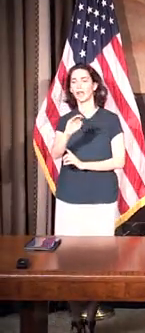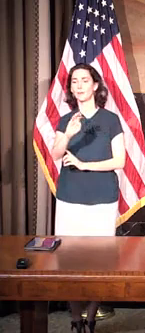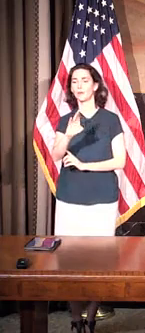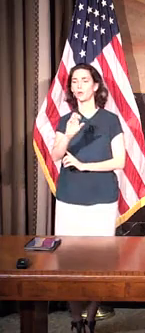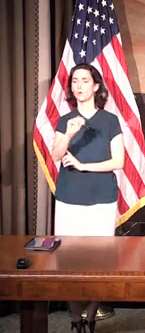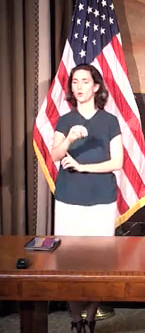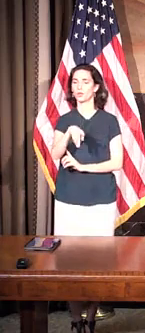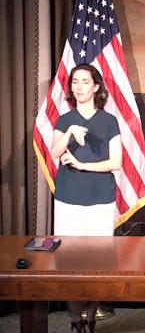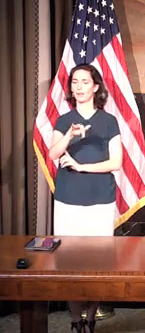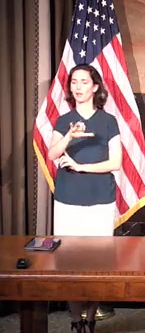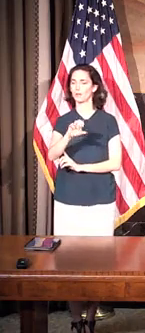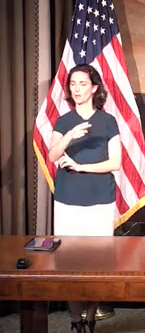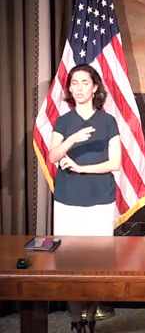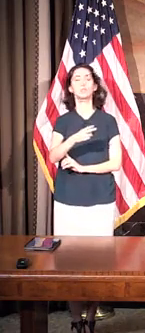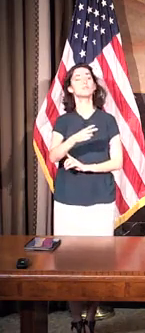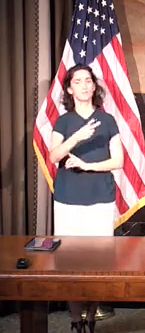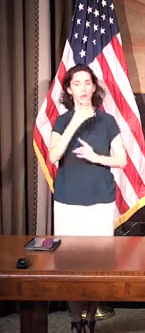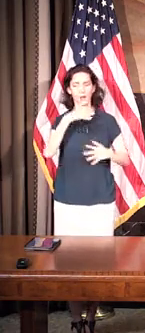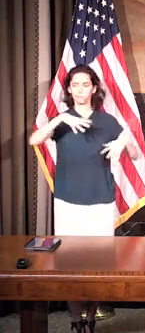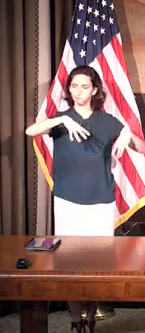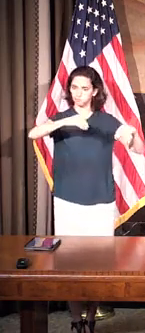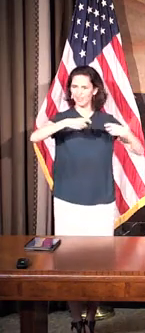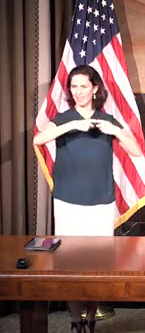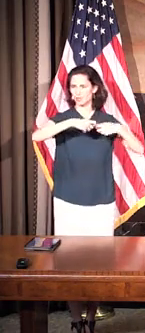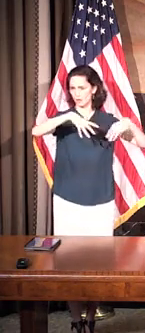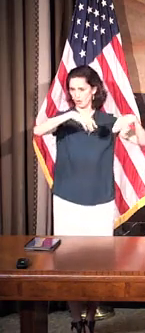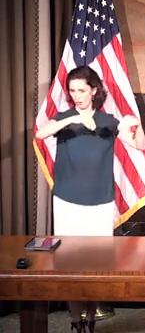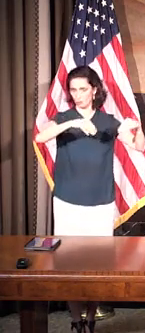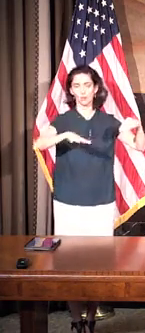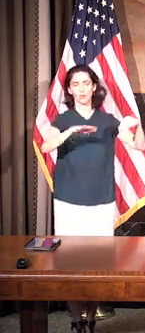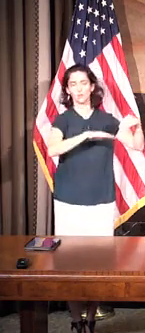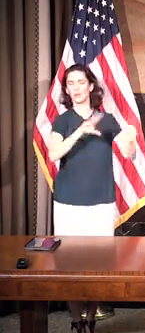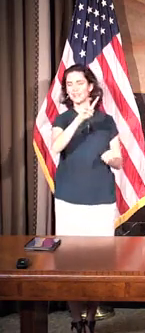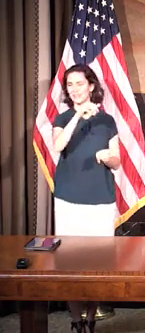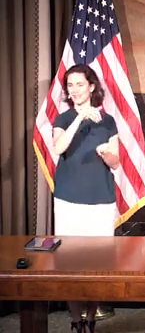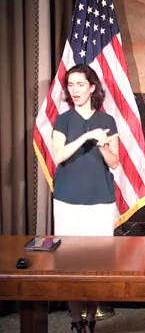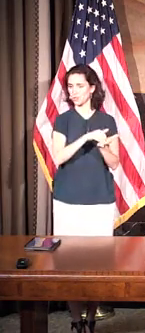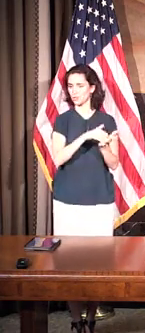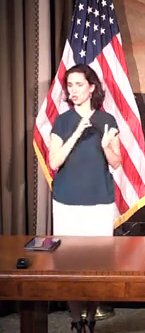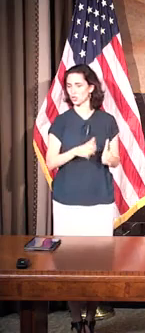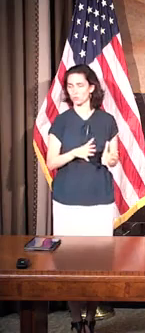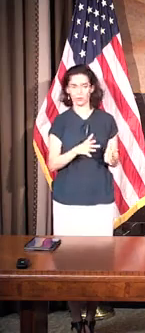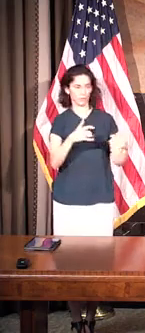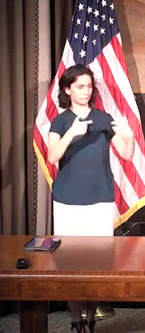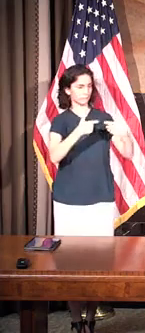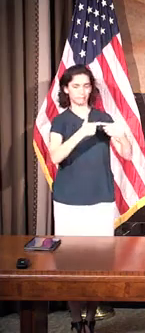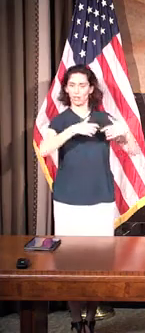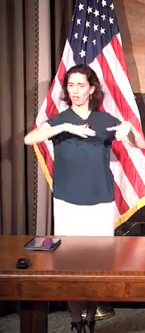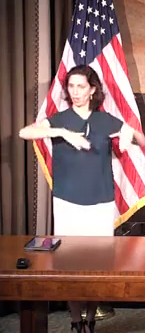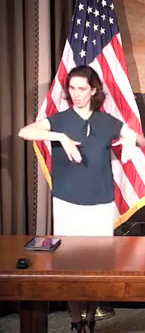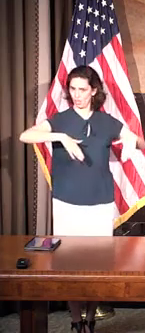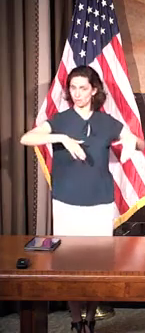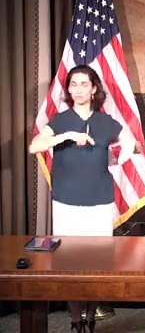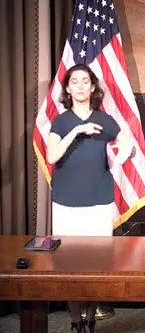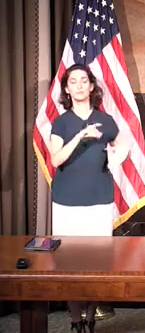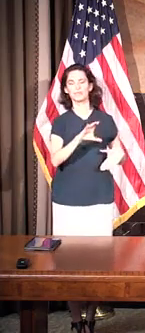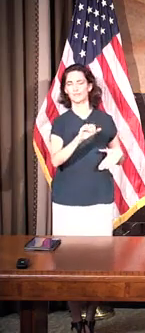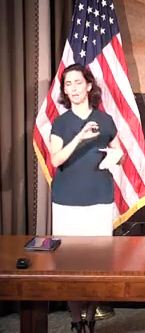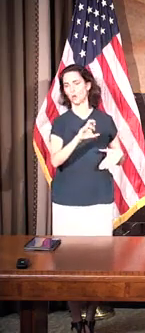most of the current outages. There are about 6,000 customers still without electricity. Cameron has the most of